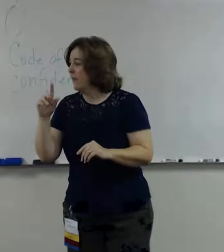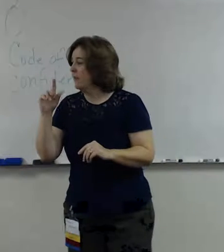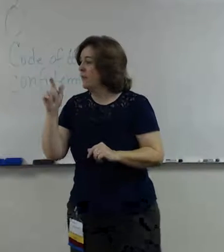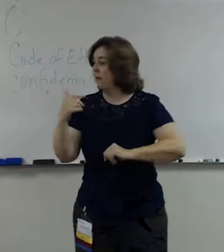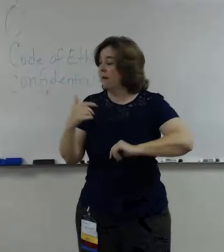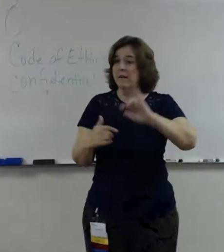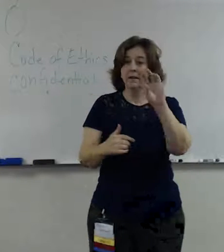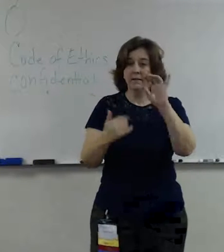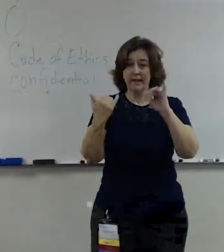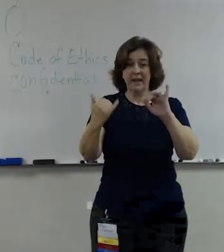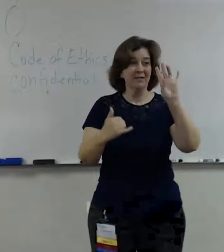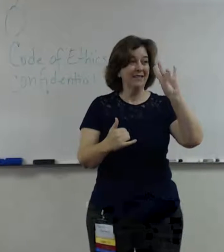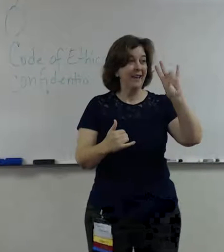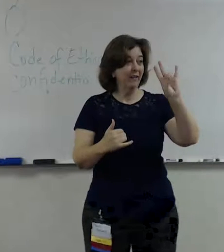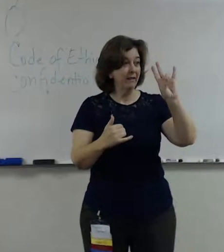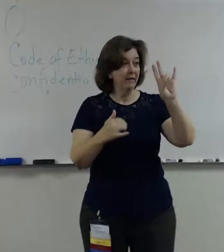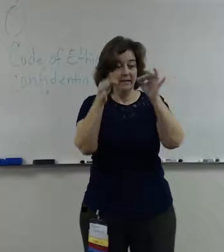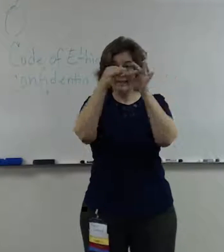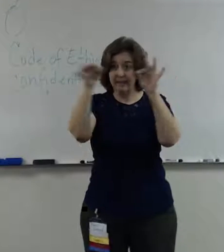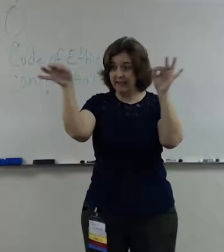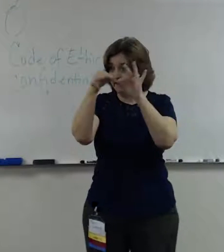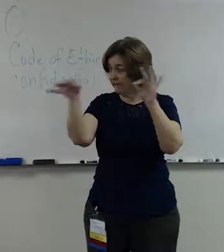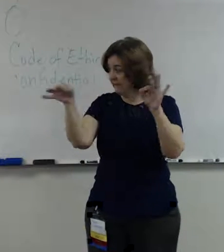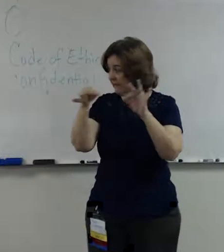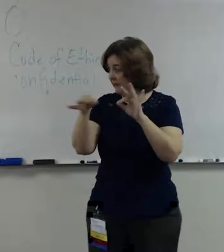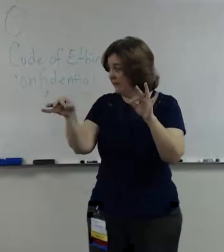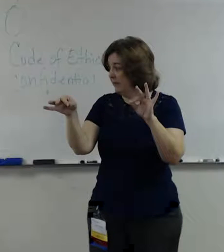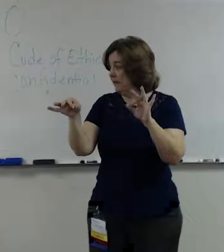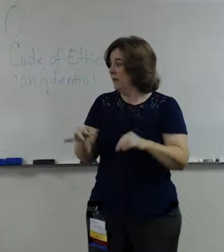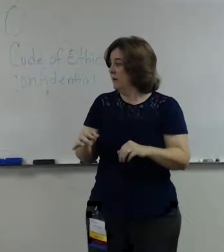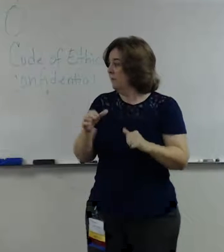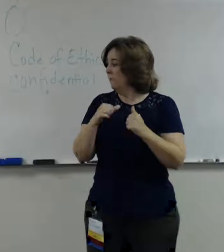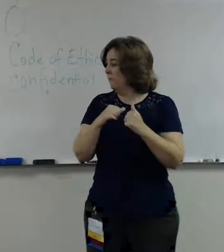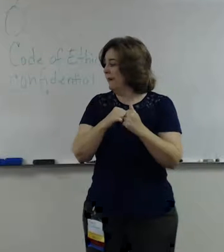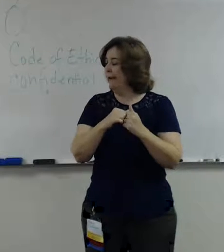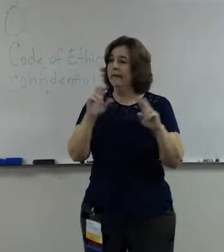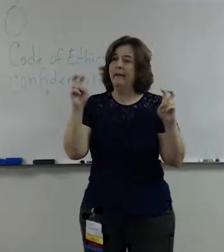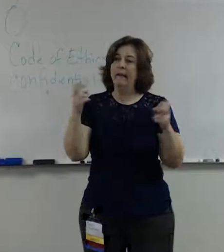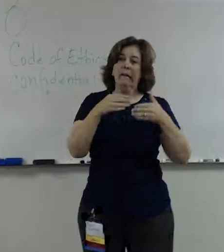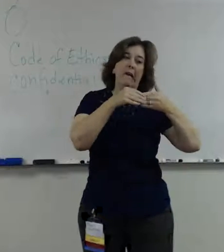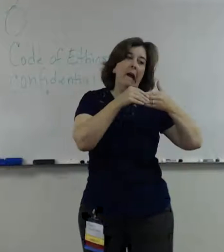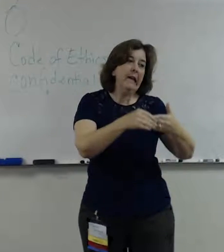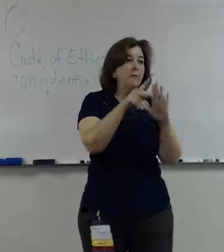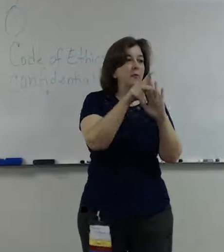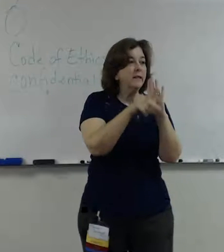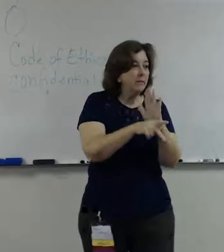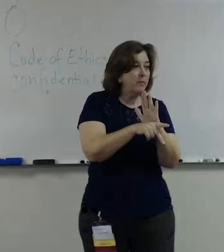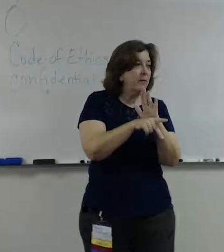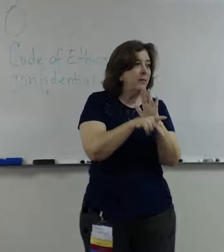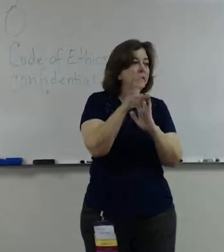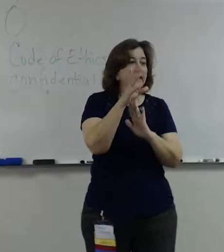There are now 7 tenets with guiding principles